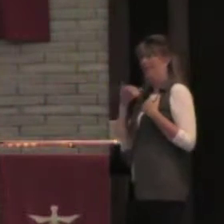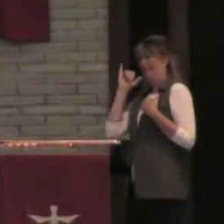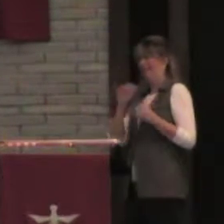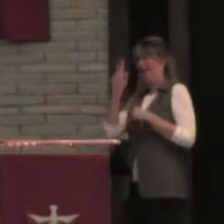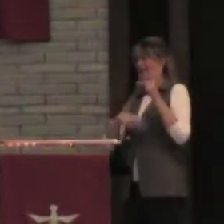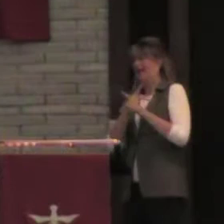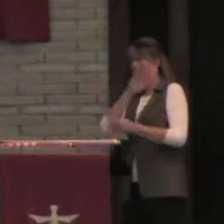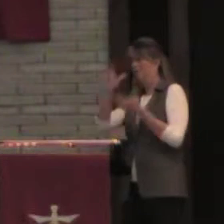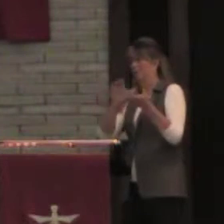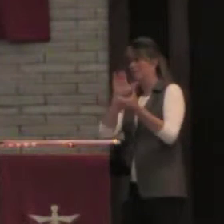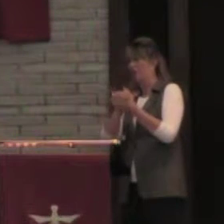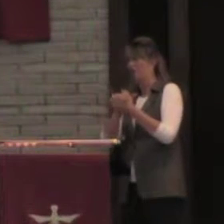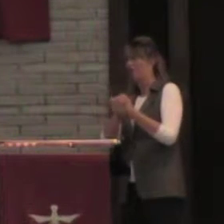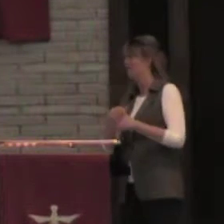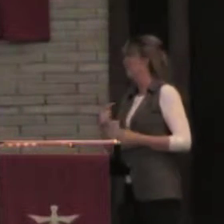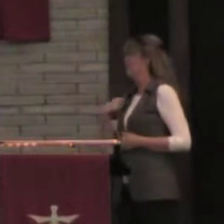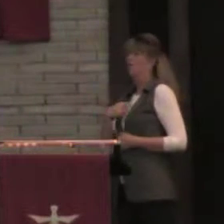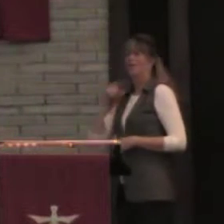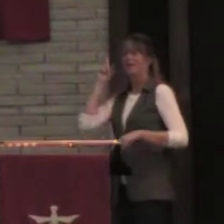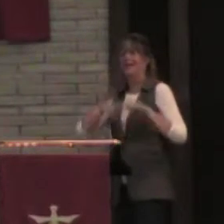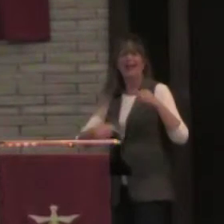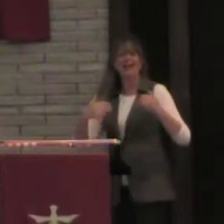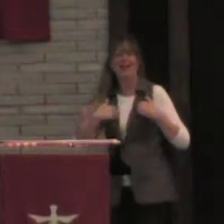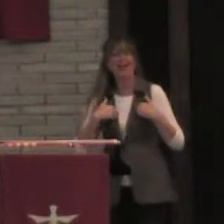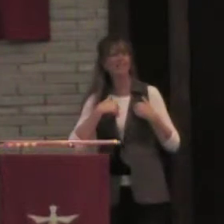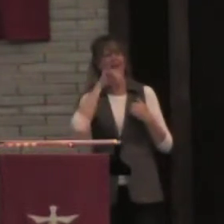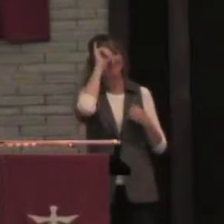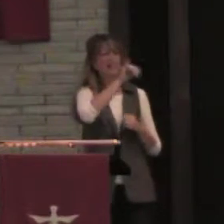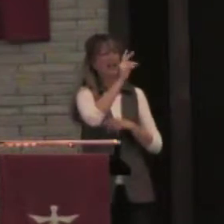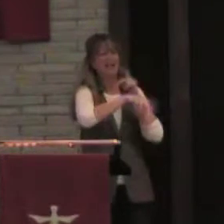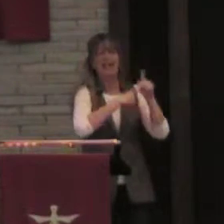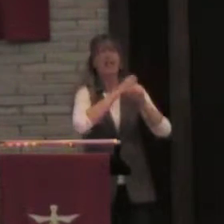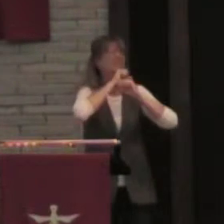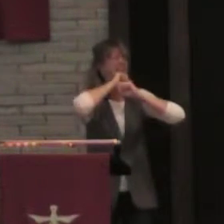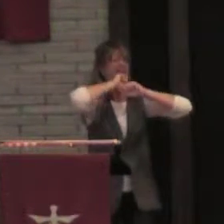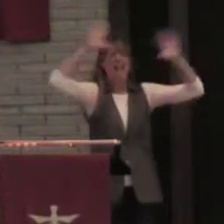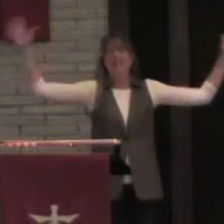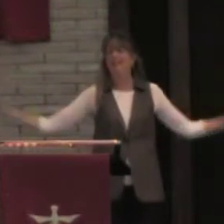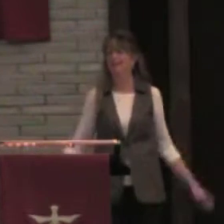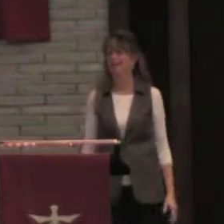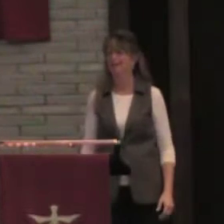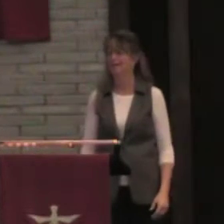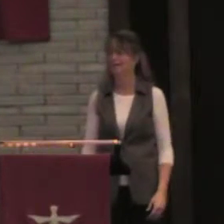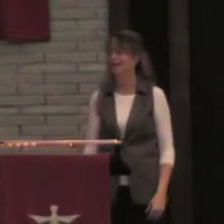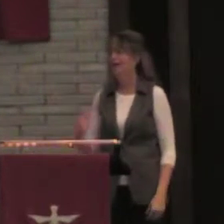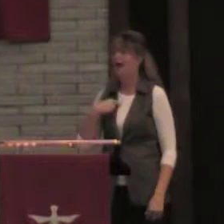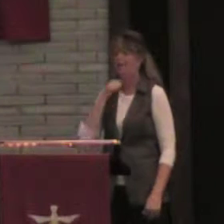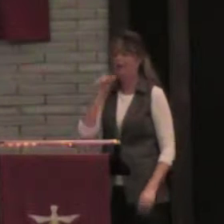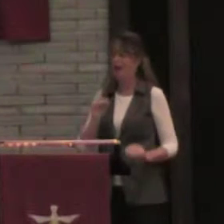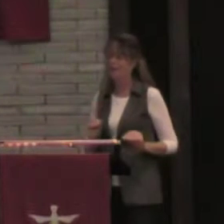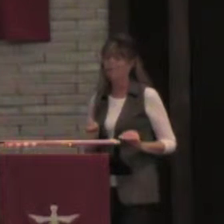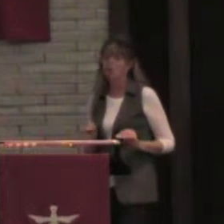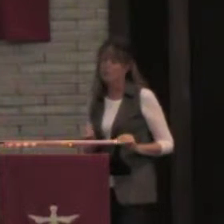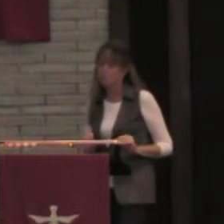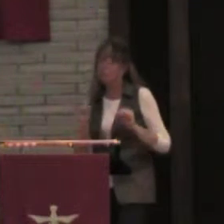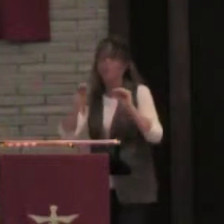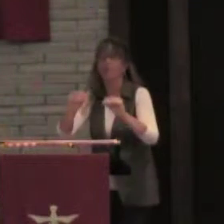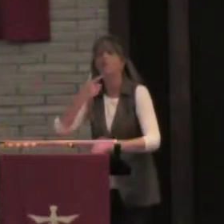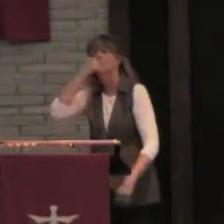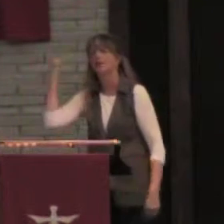can't have that kind of marriage. We can't have that kind of, you know, anything. And you haven't